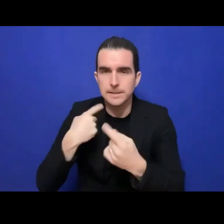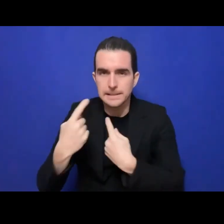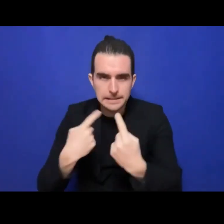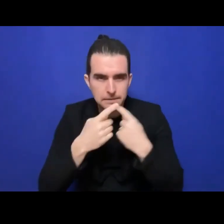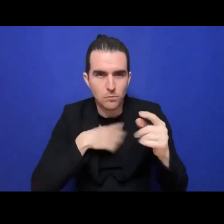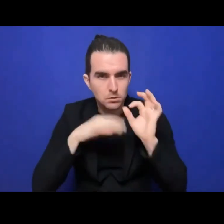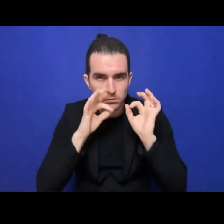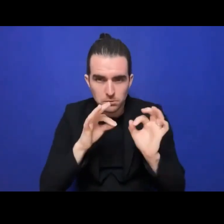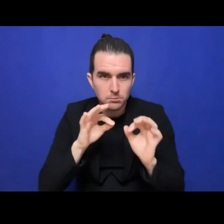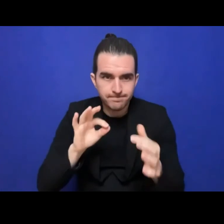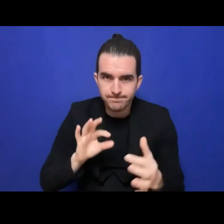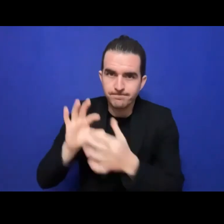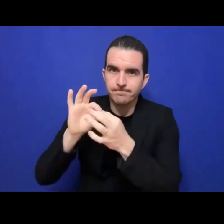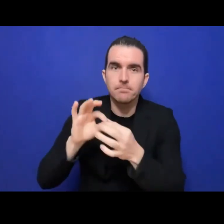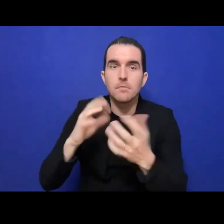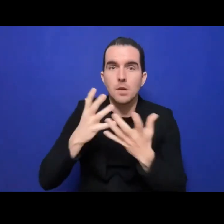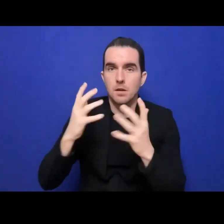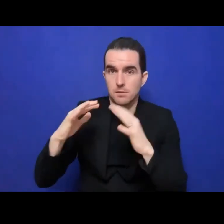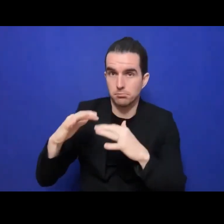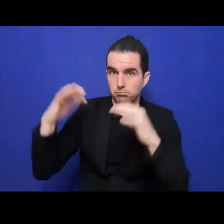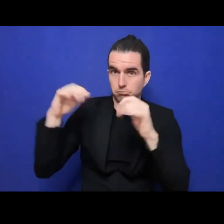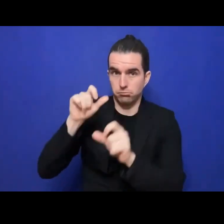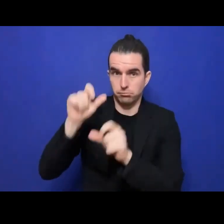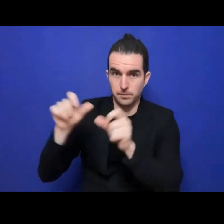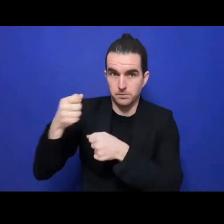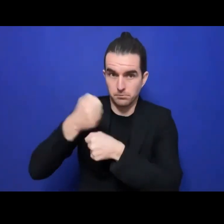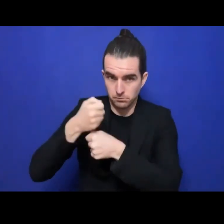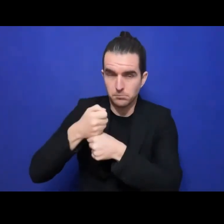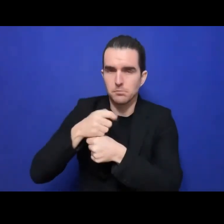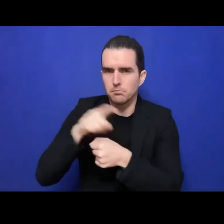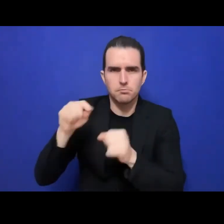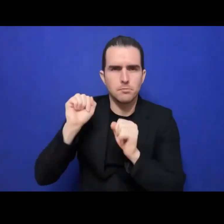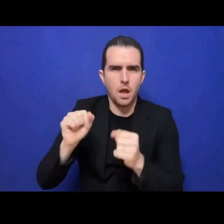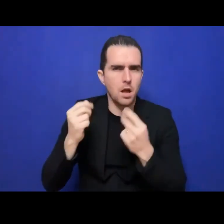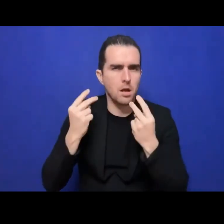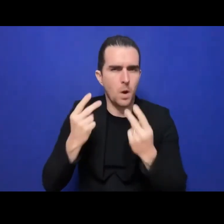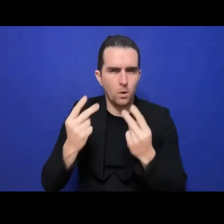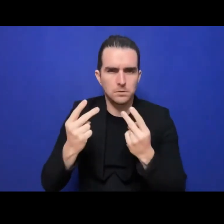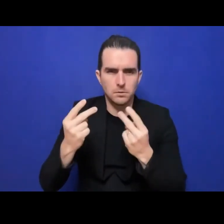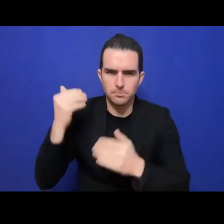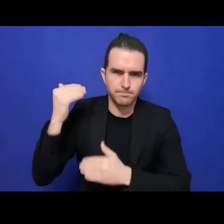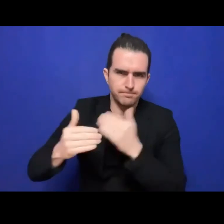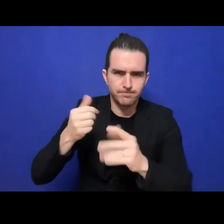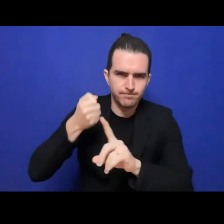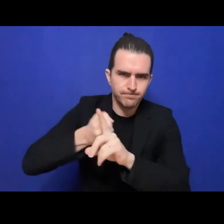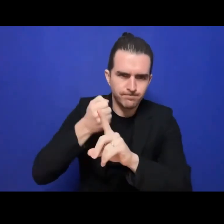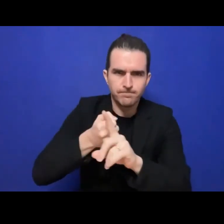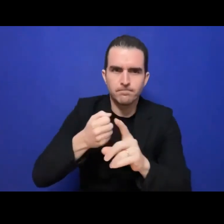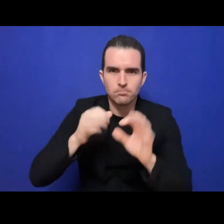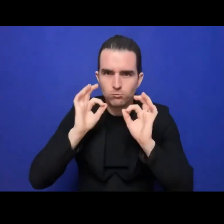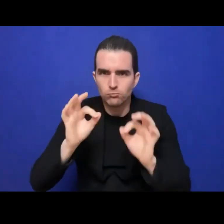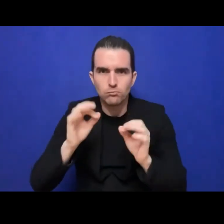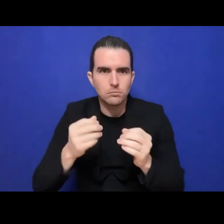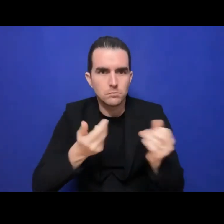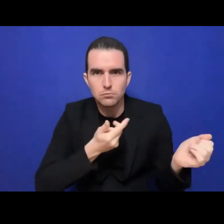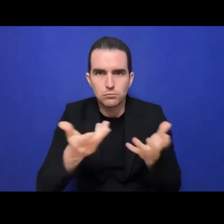of allocating resources. And at the same time, we do again engage with the Ministry of Health,